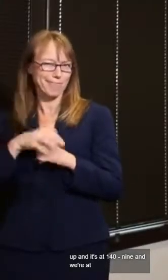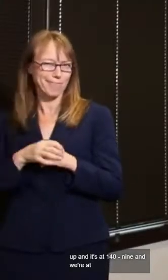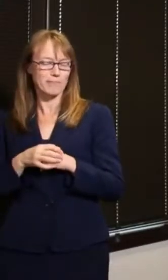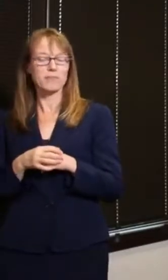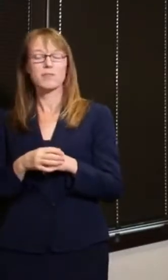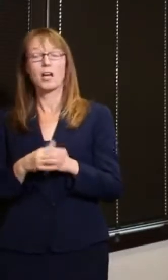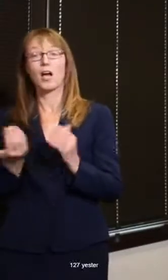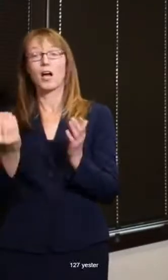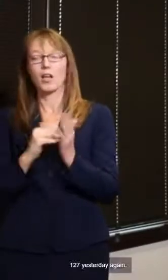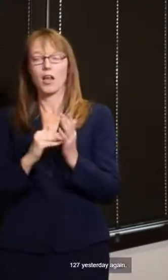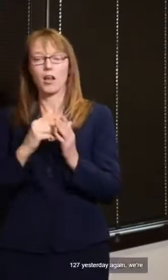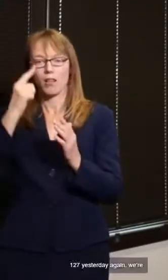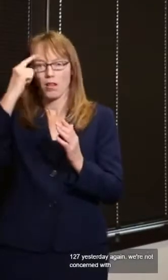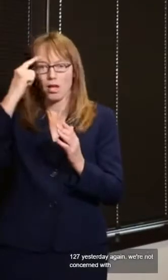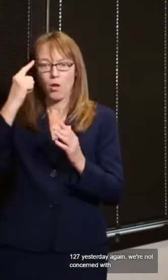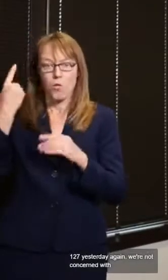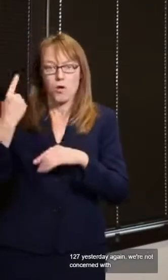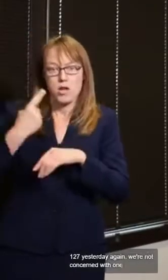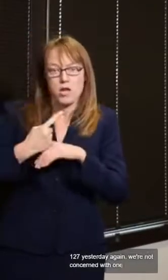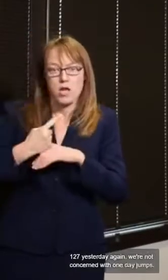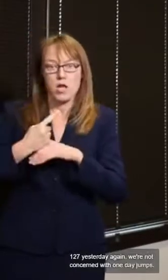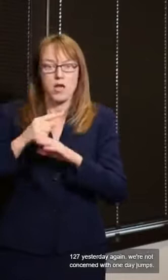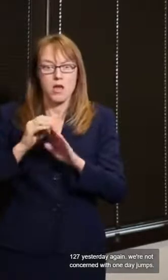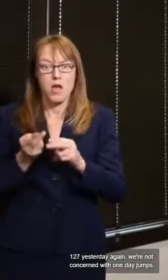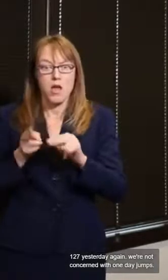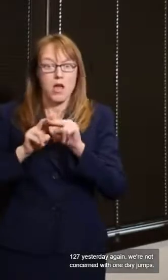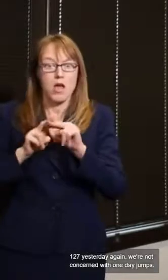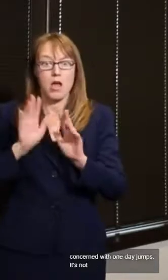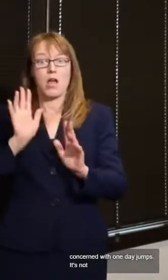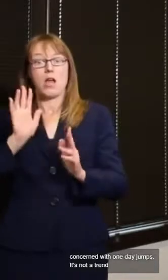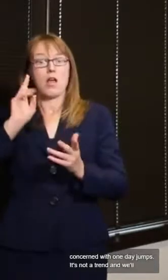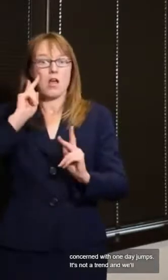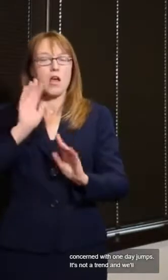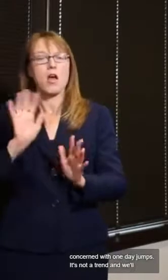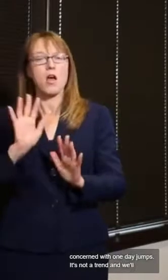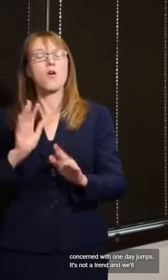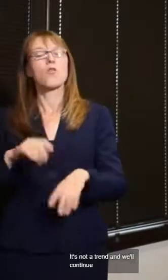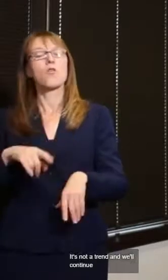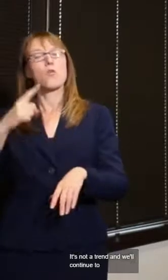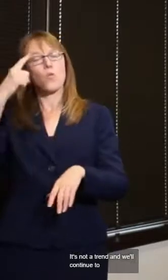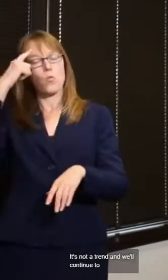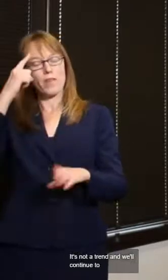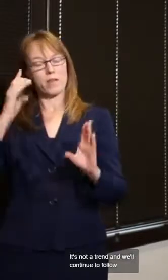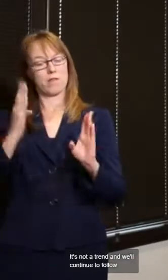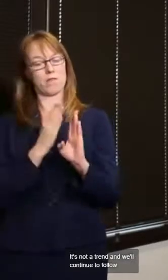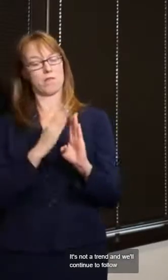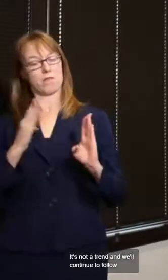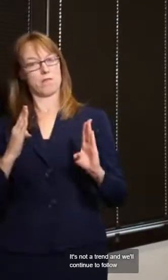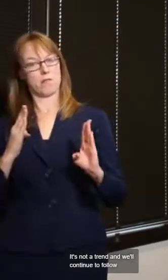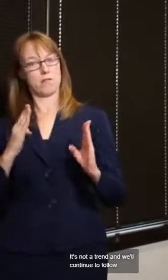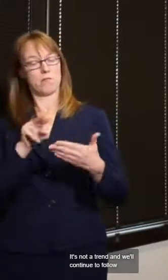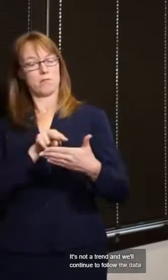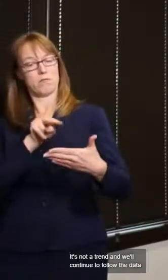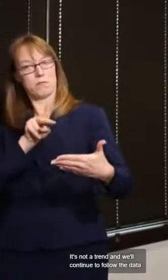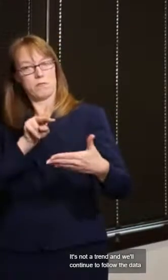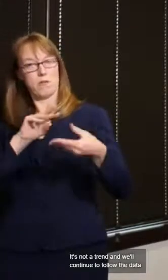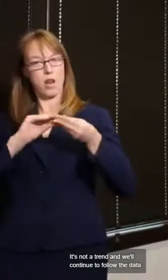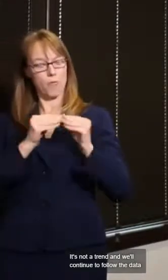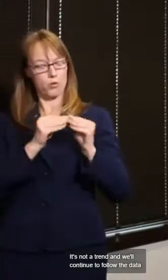not concerned with one-day jumps. It's not a trend, and we'll continue to follow the data and monitor the situation.